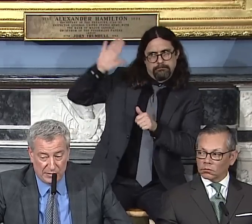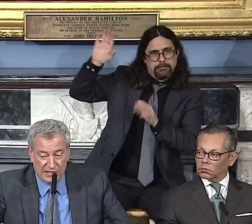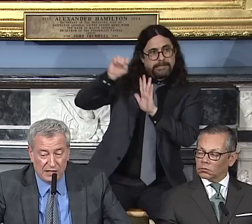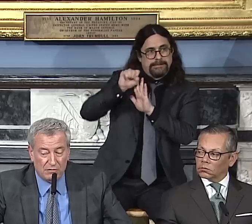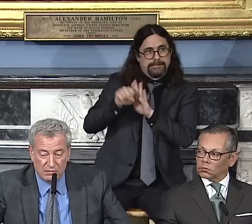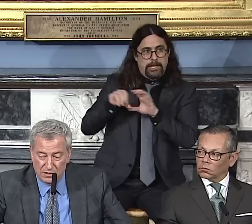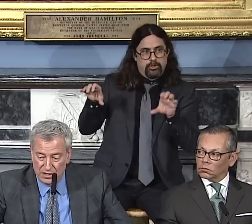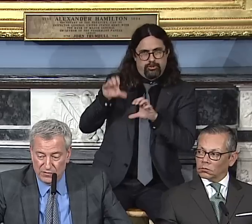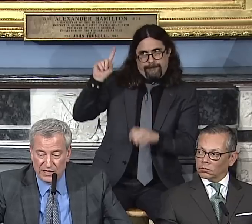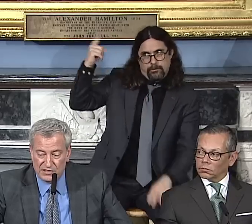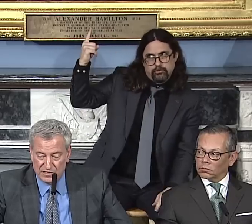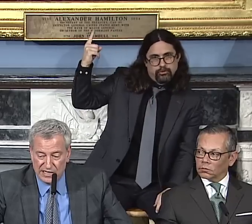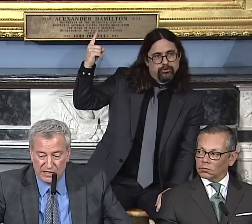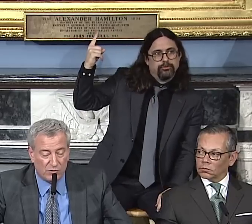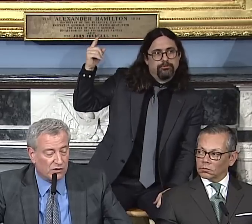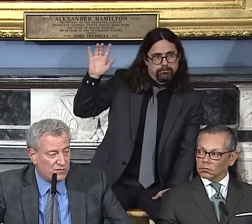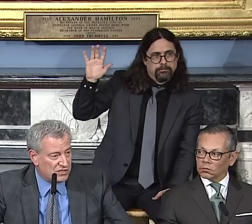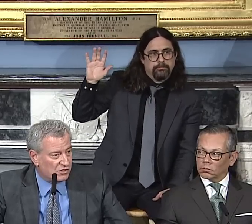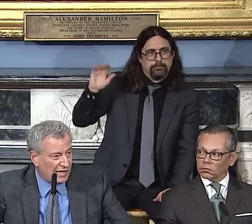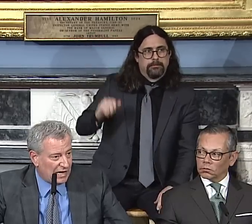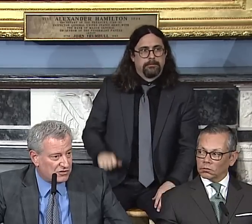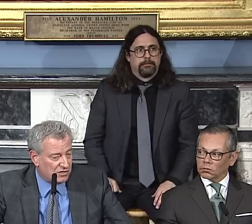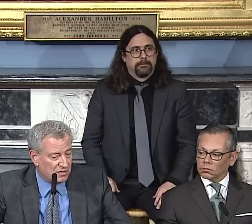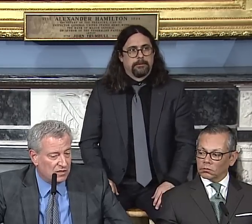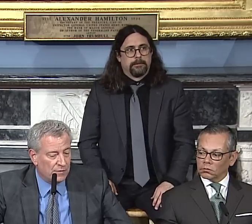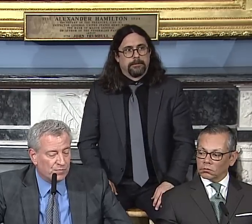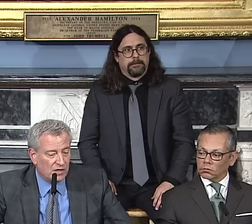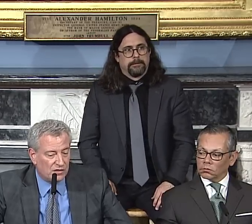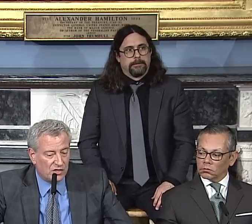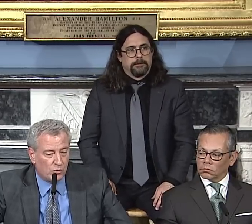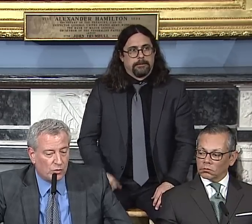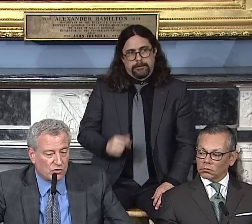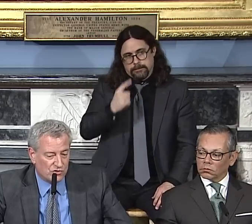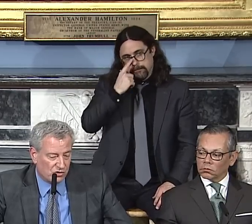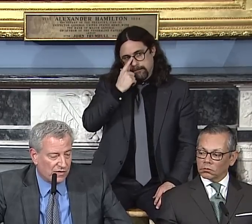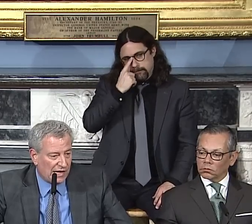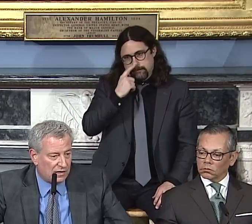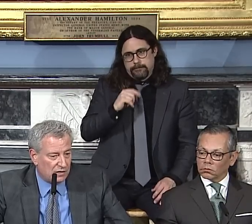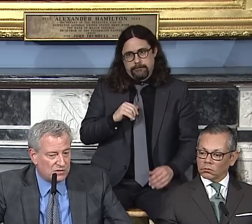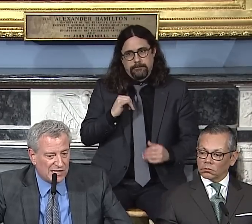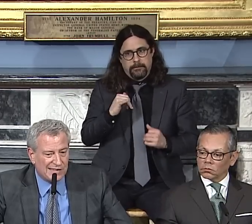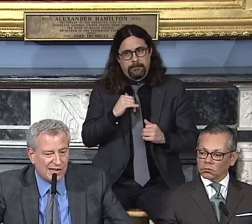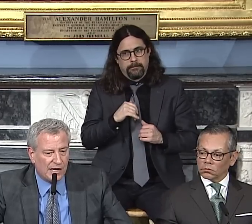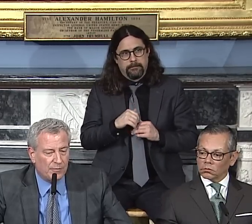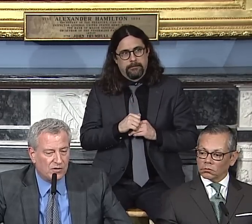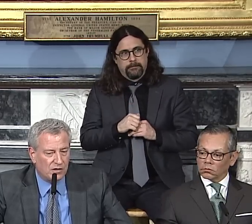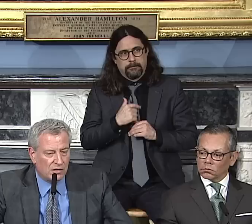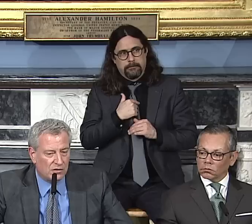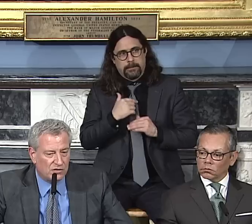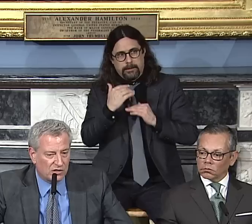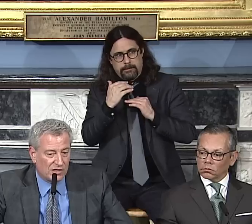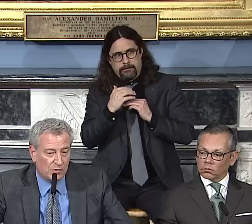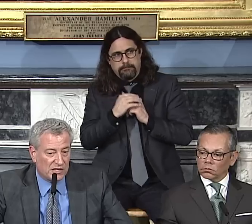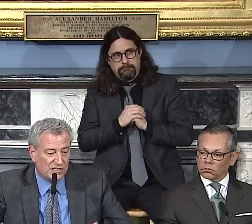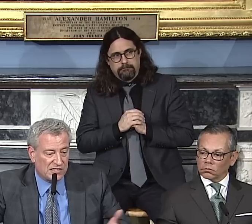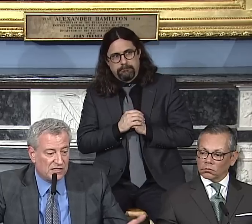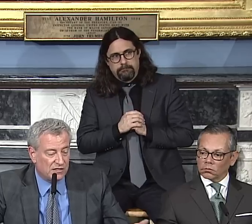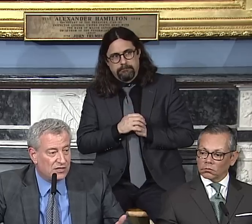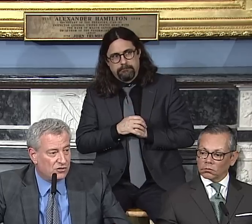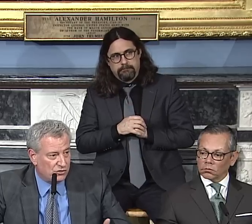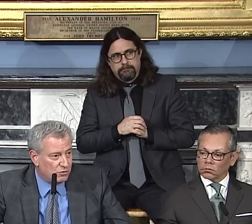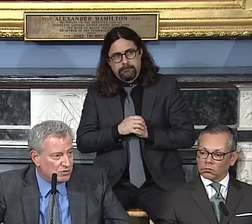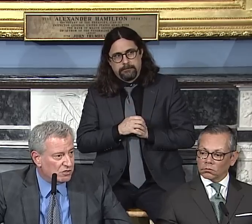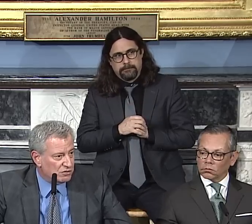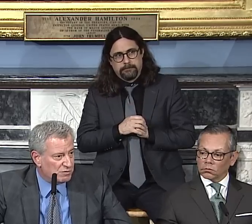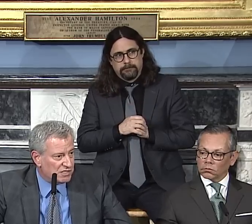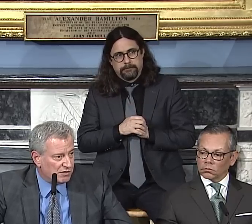to be limiting events and taking very physical actions. Until we were sure of that, it was not time to declare it because I didn't